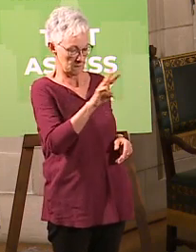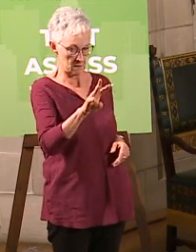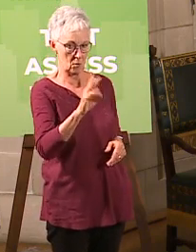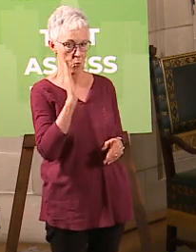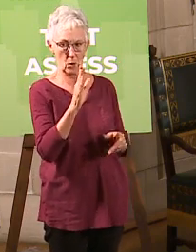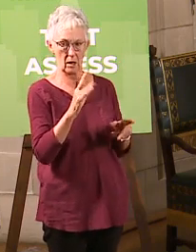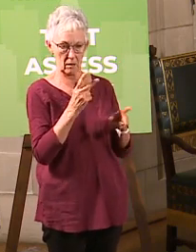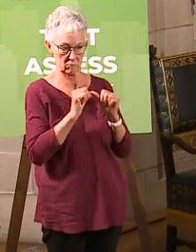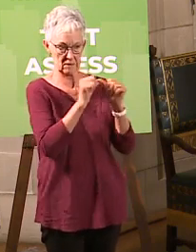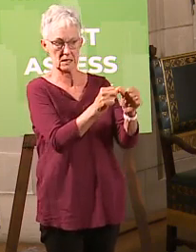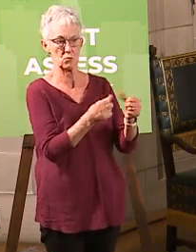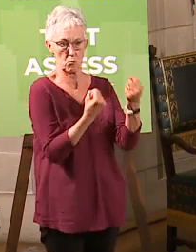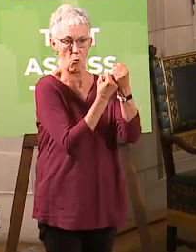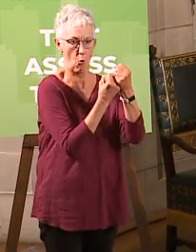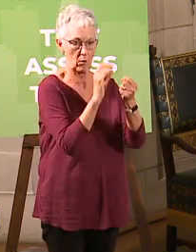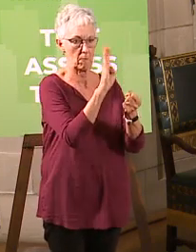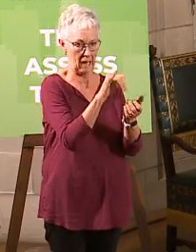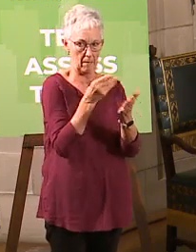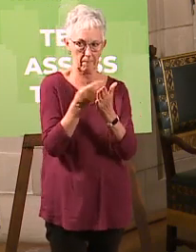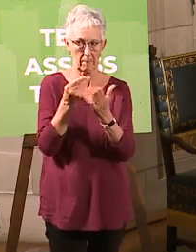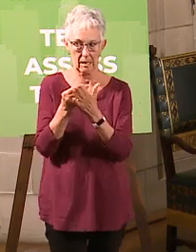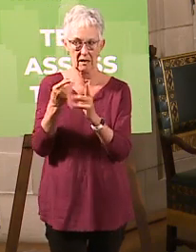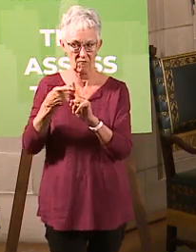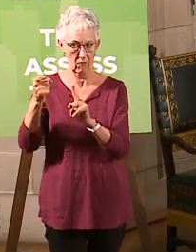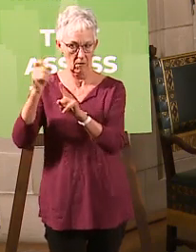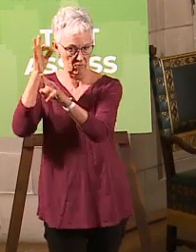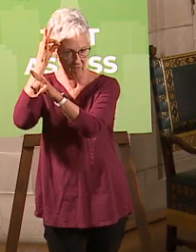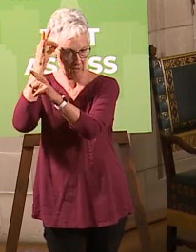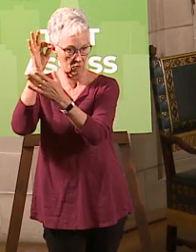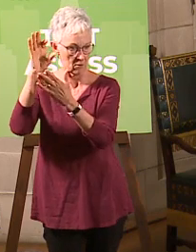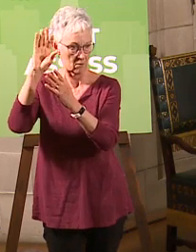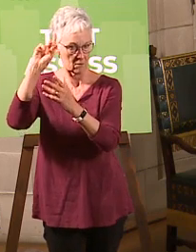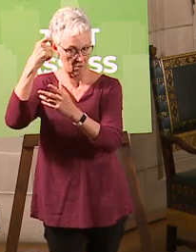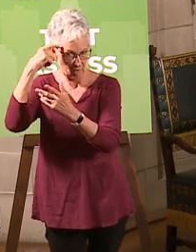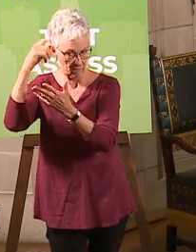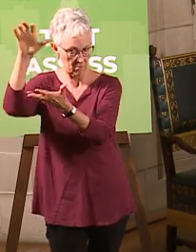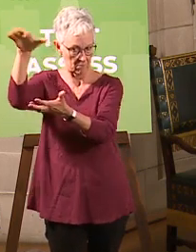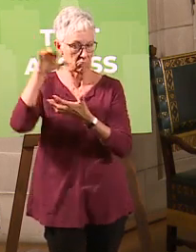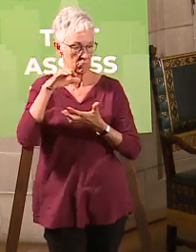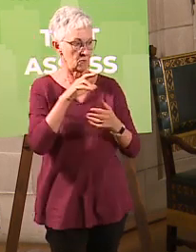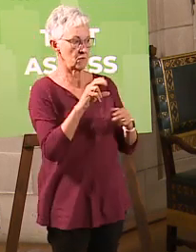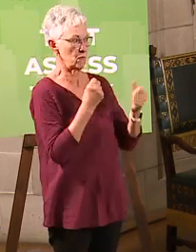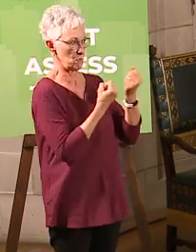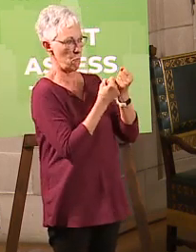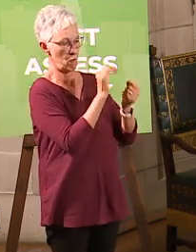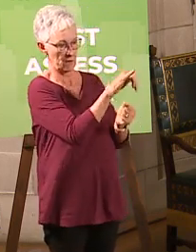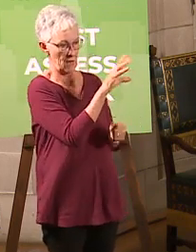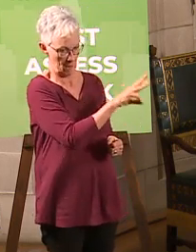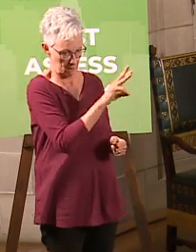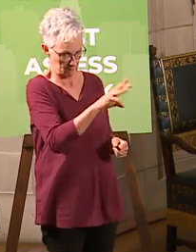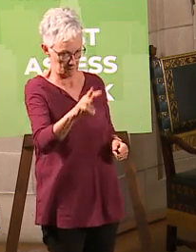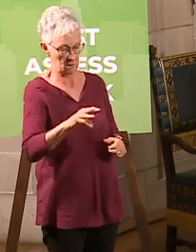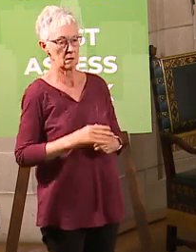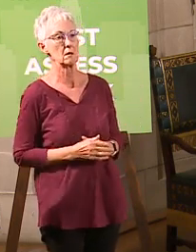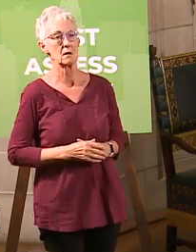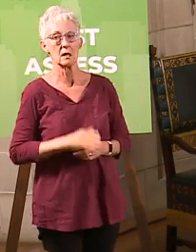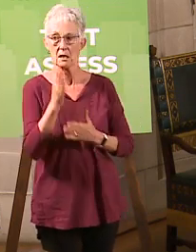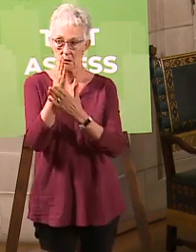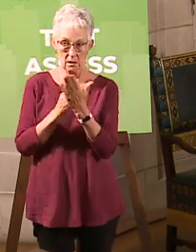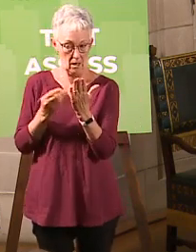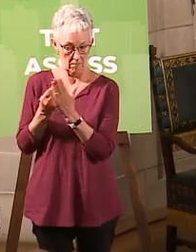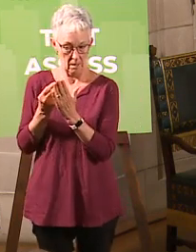organizations rapidly developed an online searchable database that connected working parents to child care providers that have open